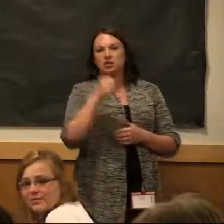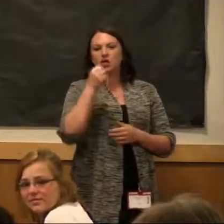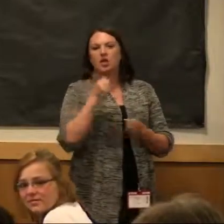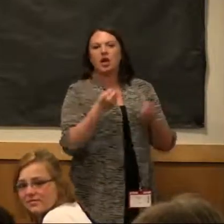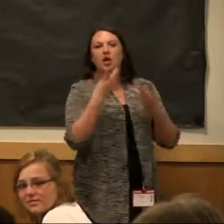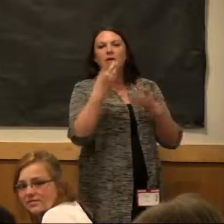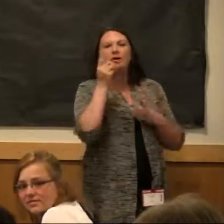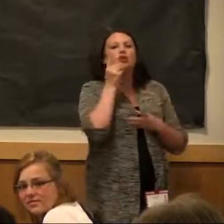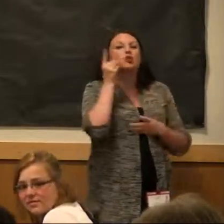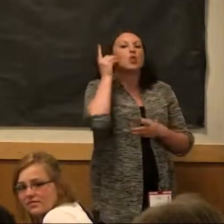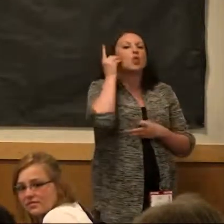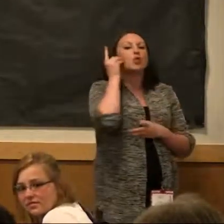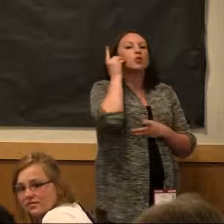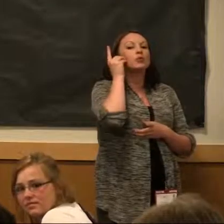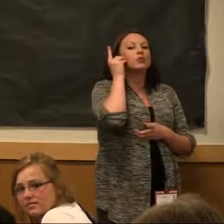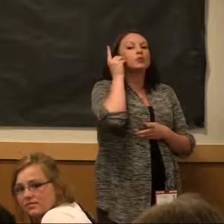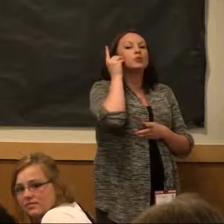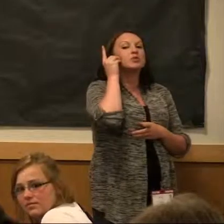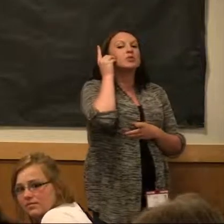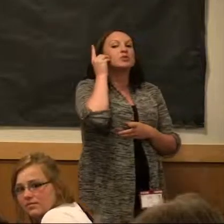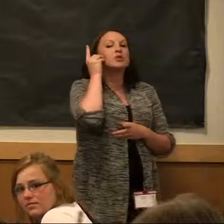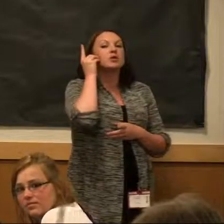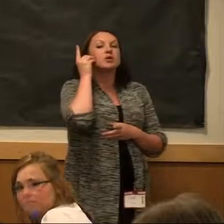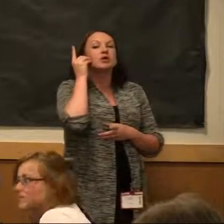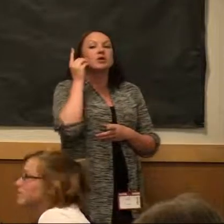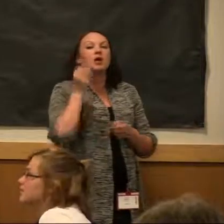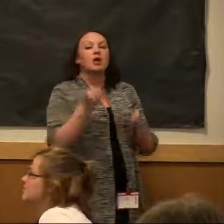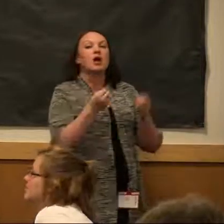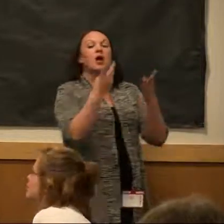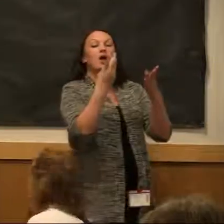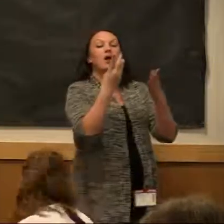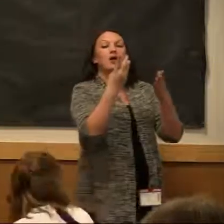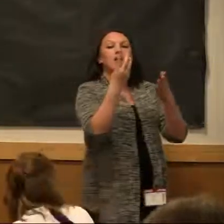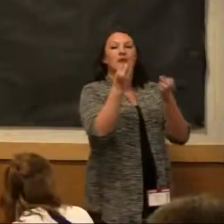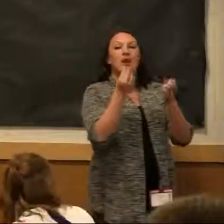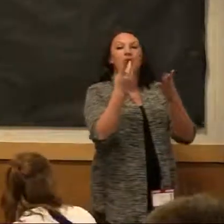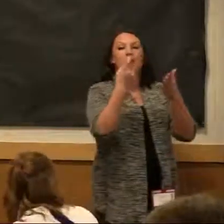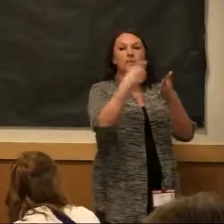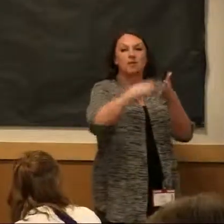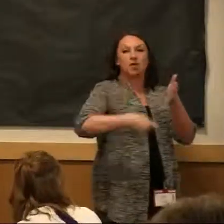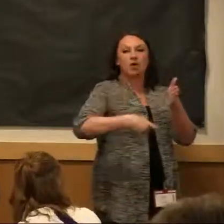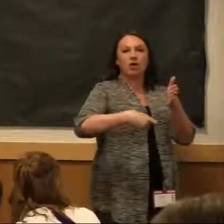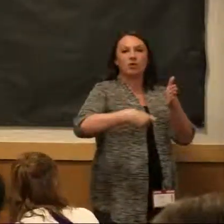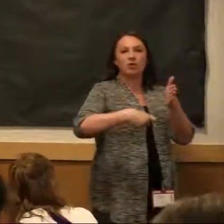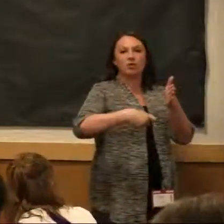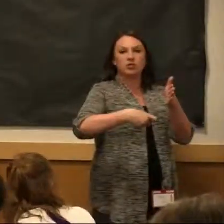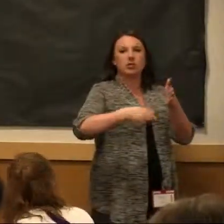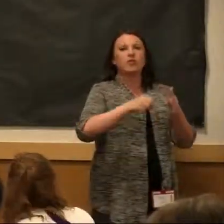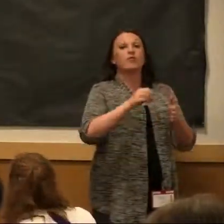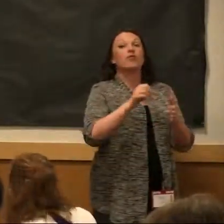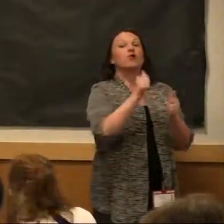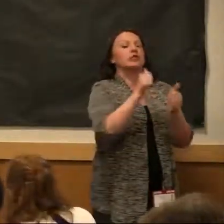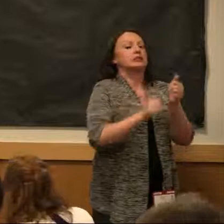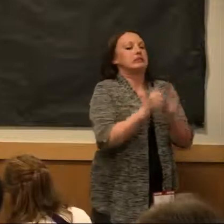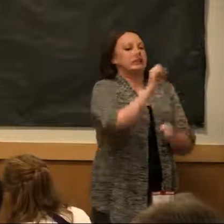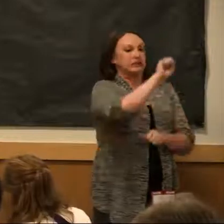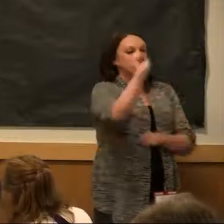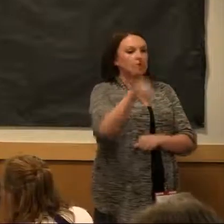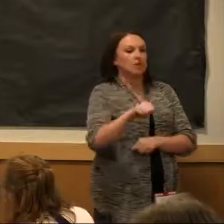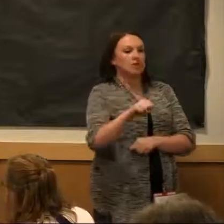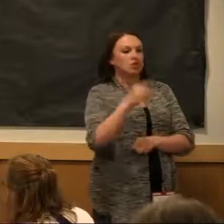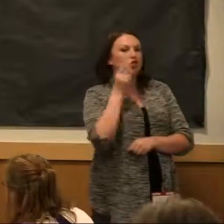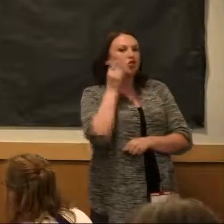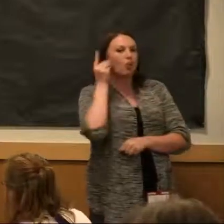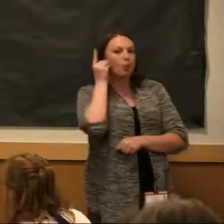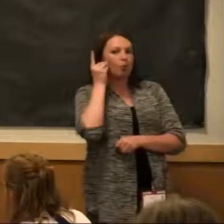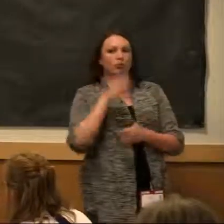How many dorms? How much does it cost? Oh, how much does it cost Per semester. per semester? How much